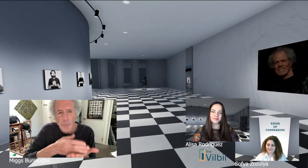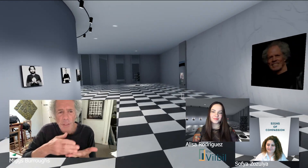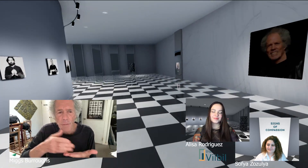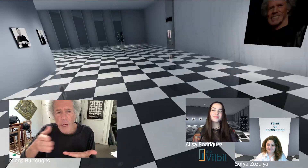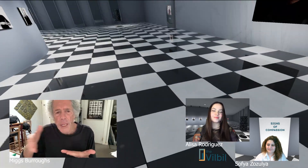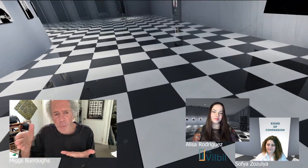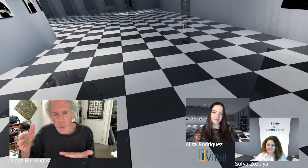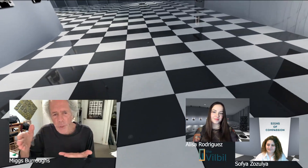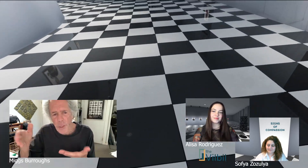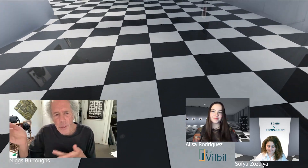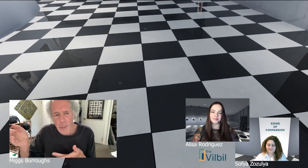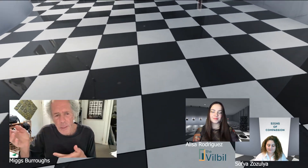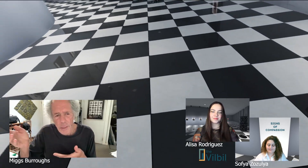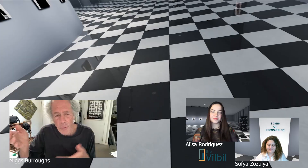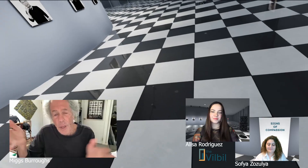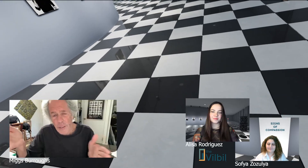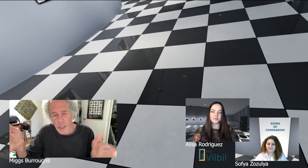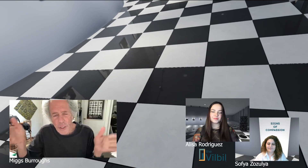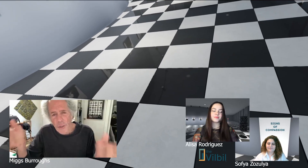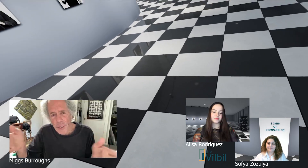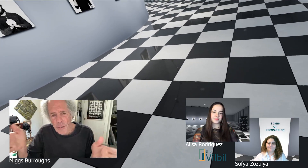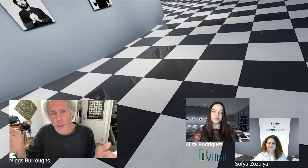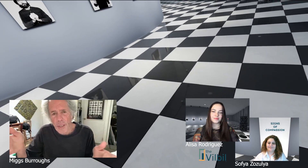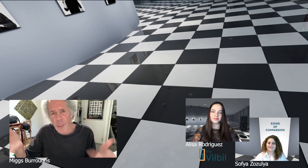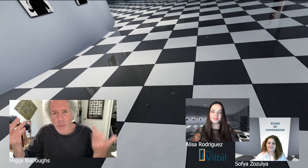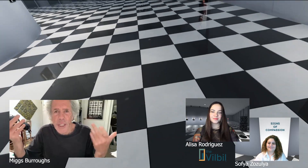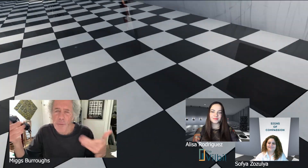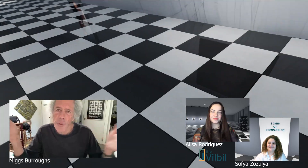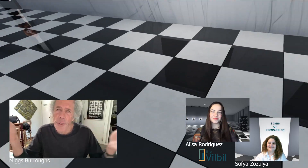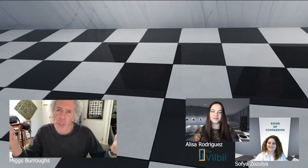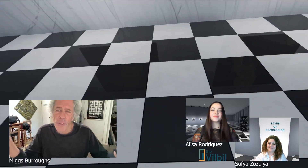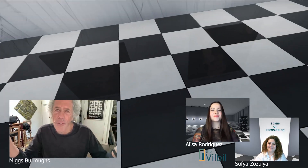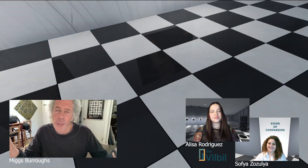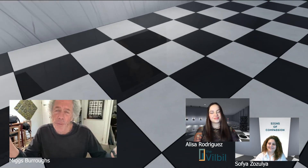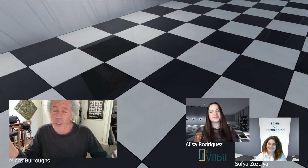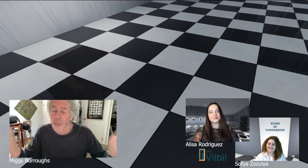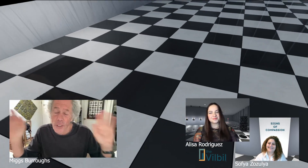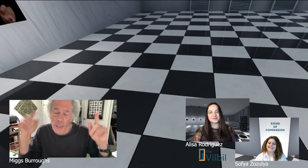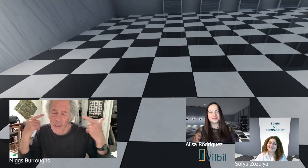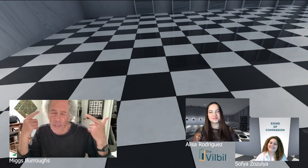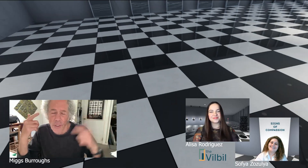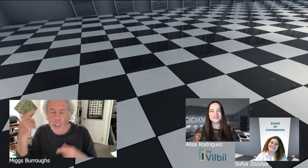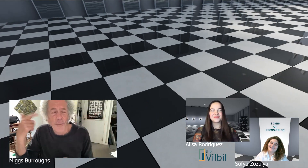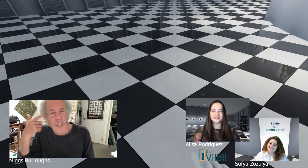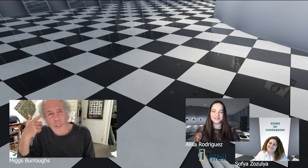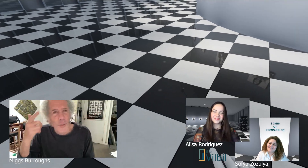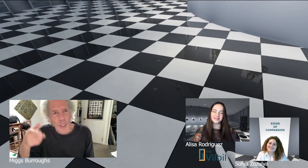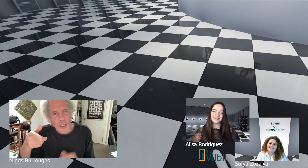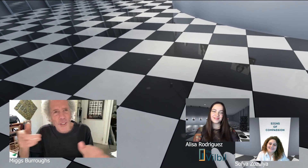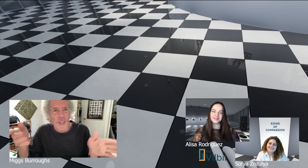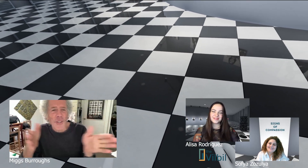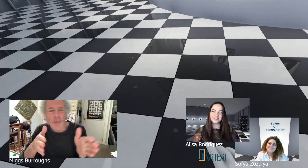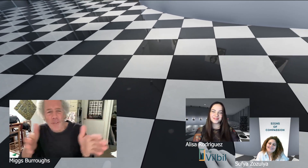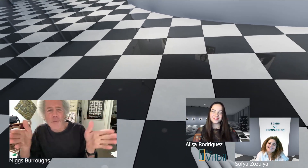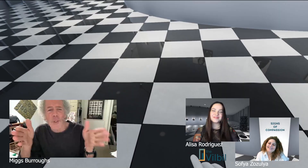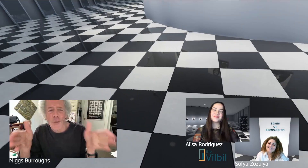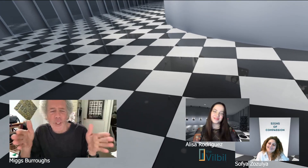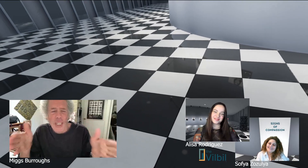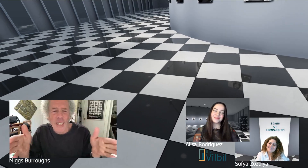many frames. Ironically, it's 30 frames. Here I am doing a thing with 30 pictures. The first time it occurred to me, there's 30 frames to a second